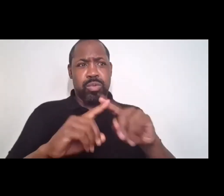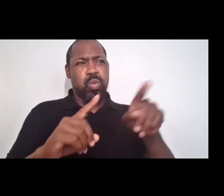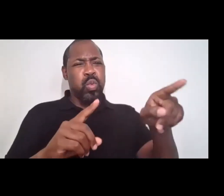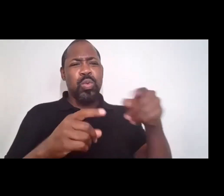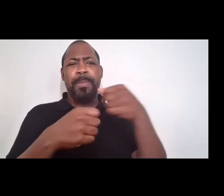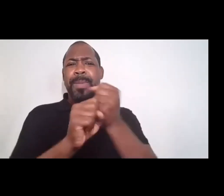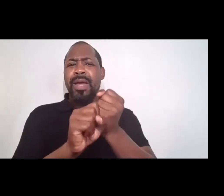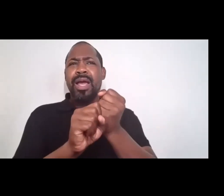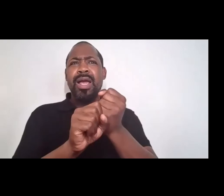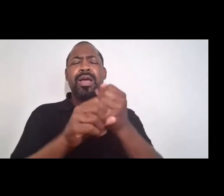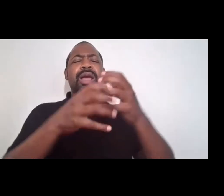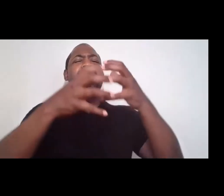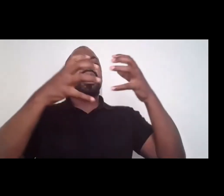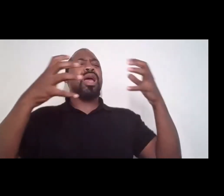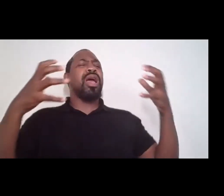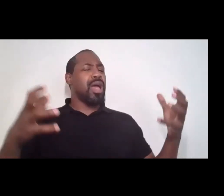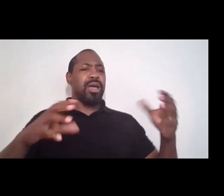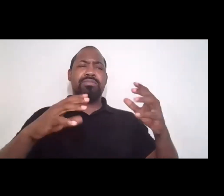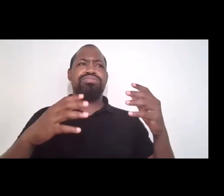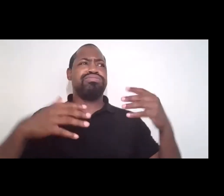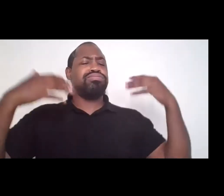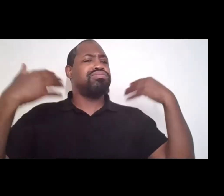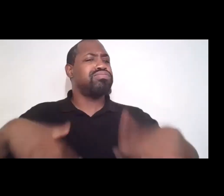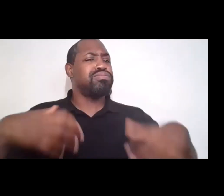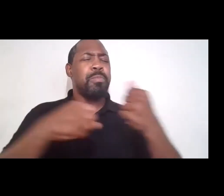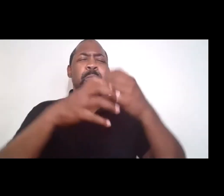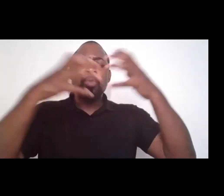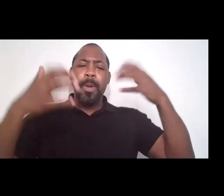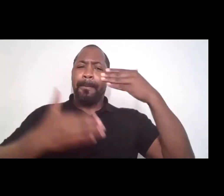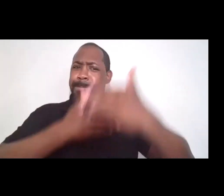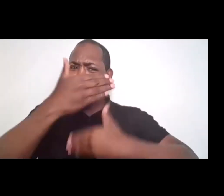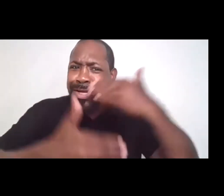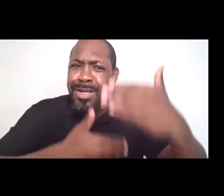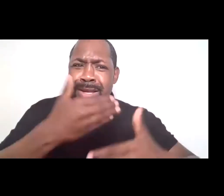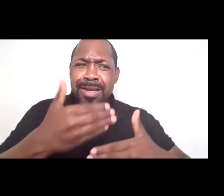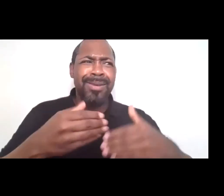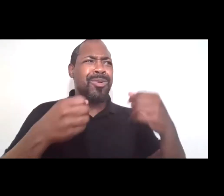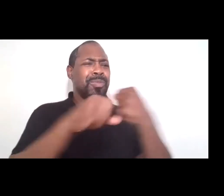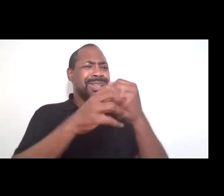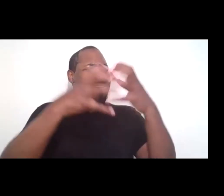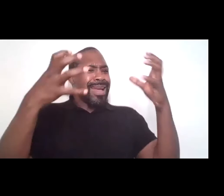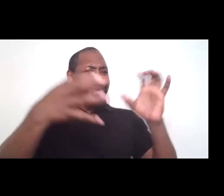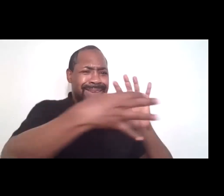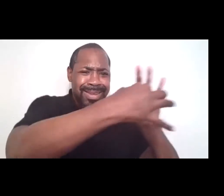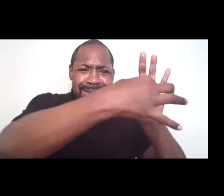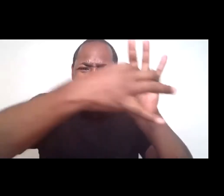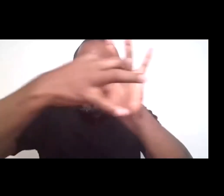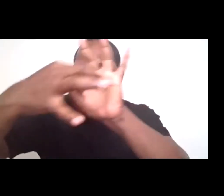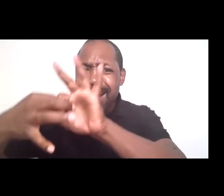1.5 years, and where we have made, I'd have to say, much progress. We have